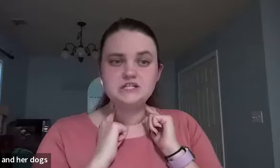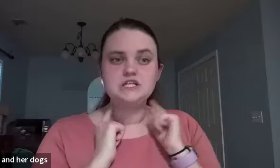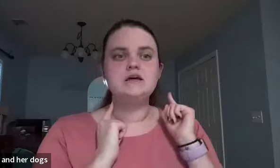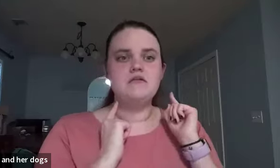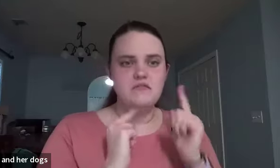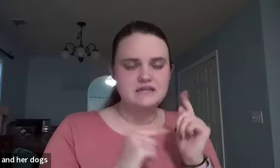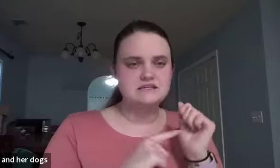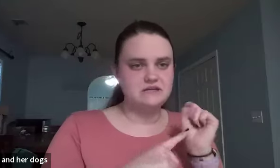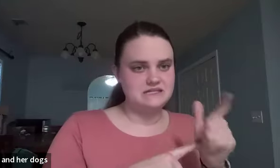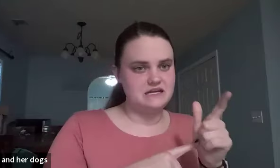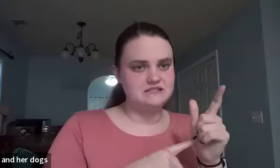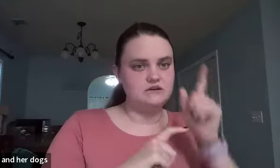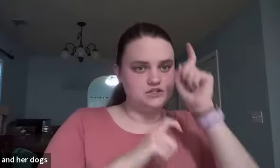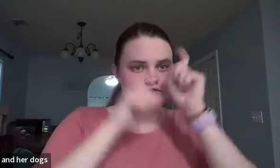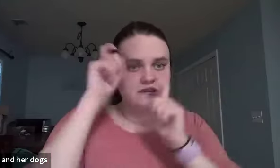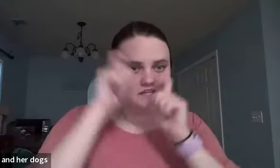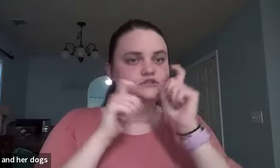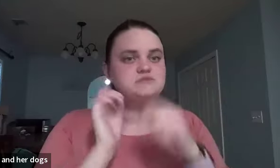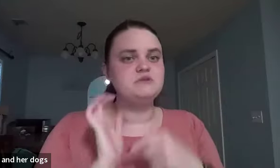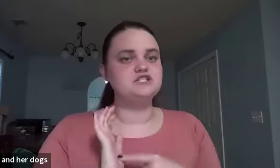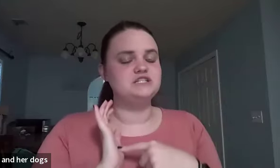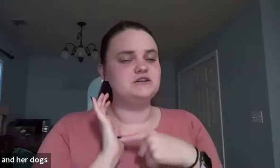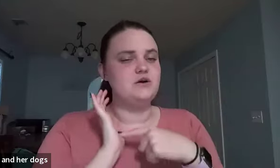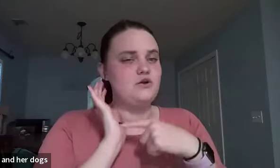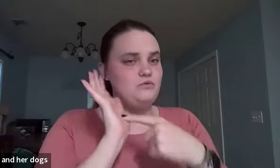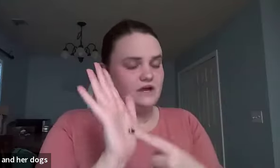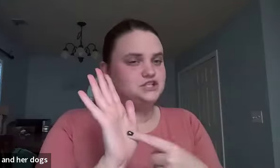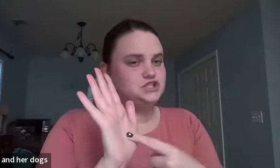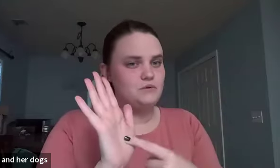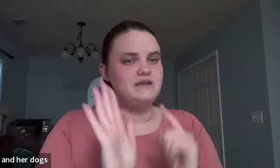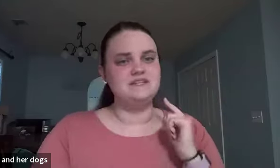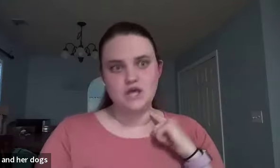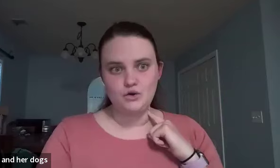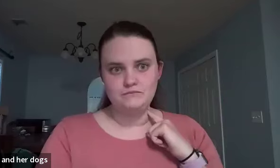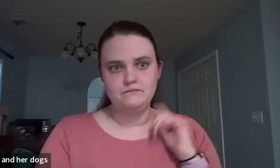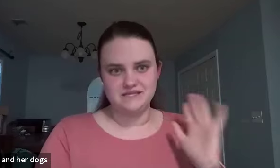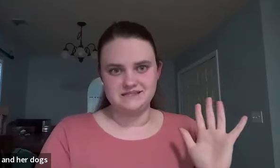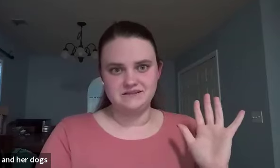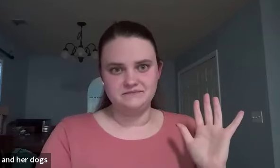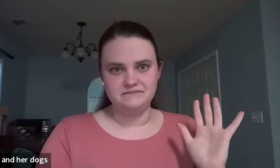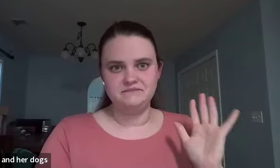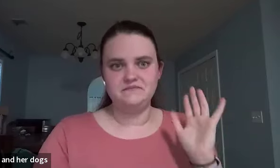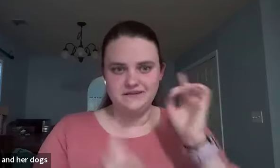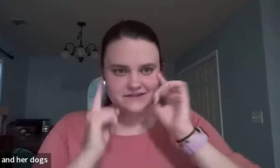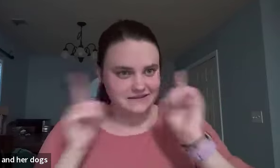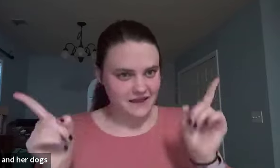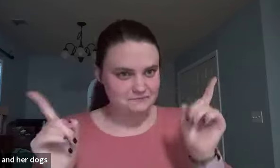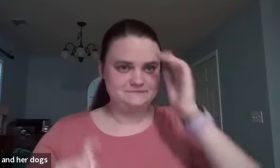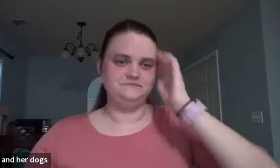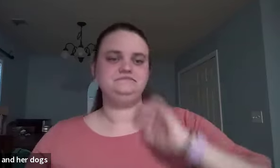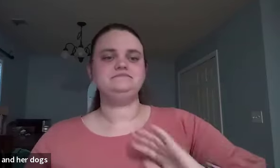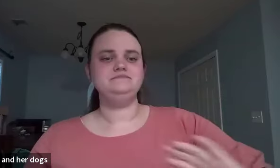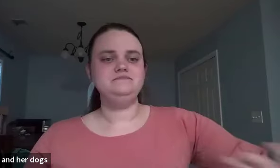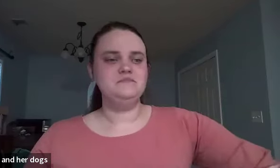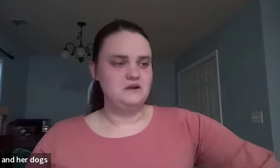change. That's how it is in ASL. It's your facial expressions are like showing the tone, basically. Think of it like that.